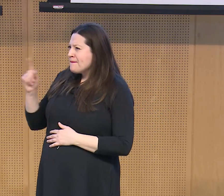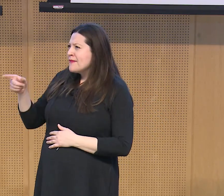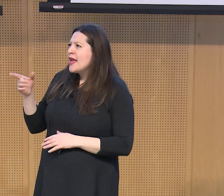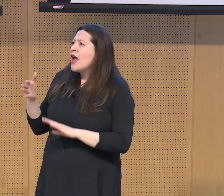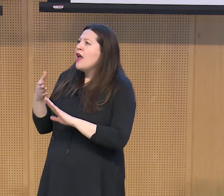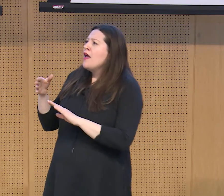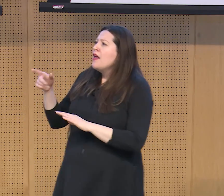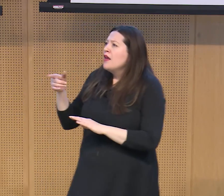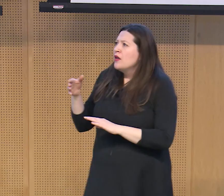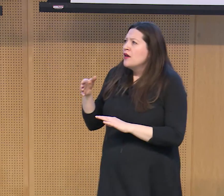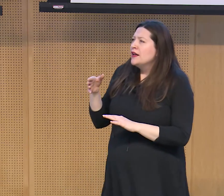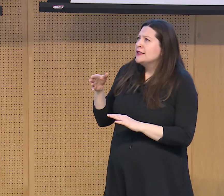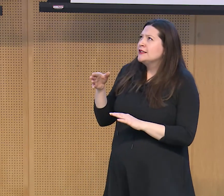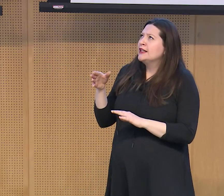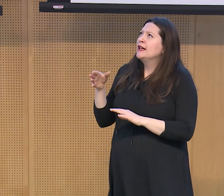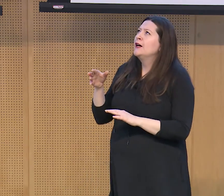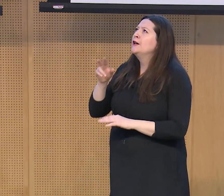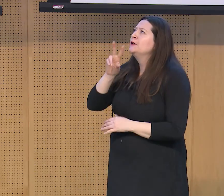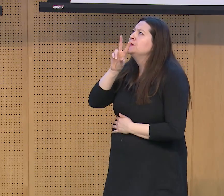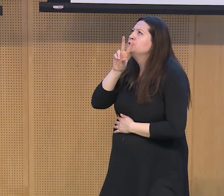what campus groups does or did?